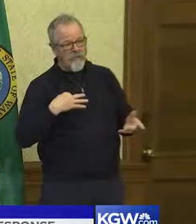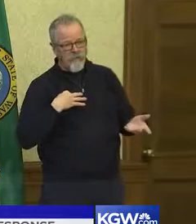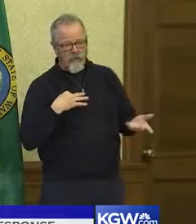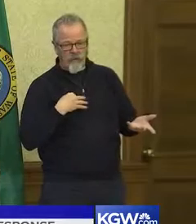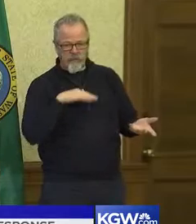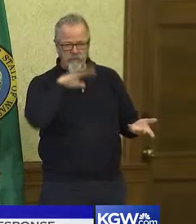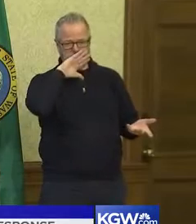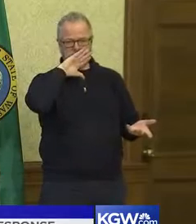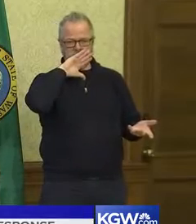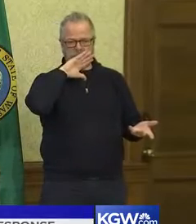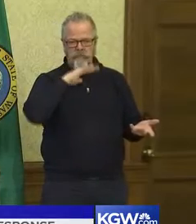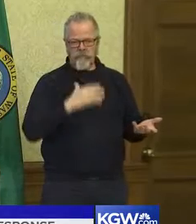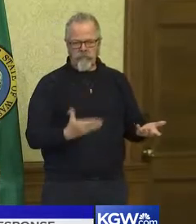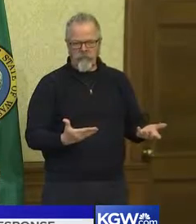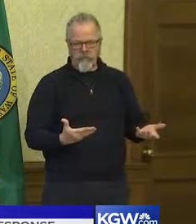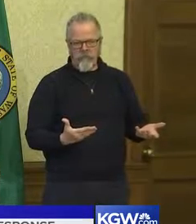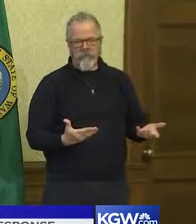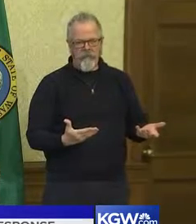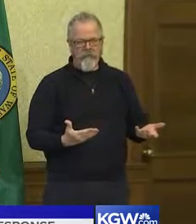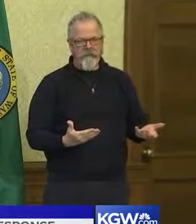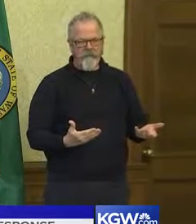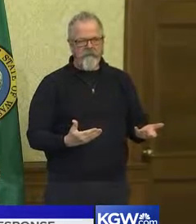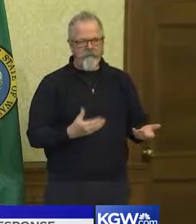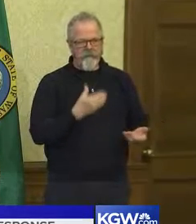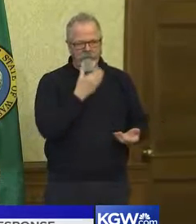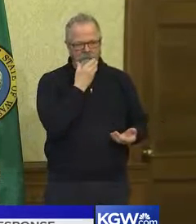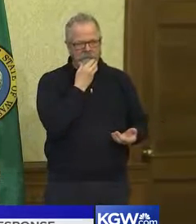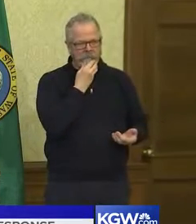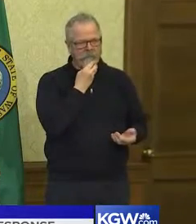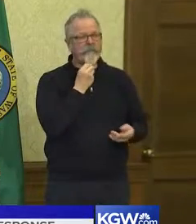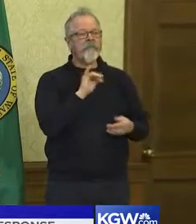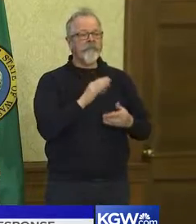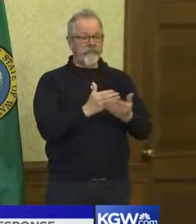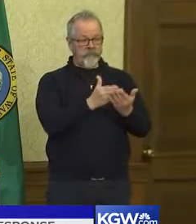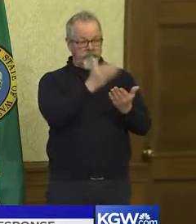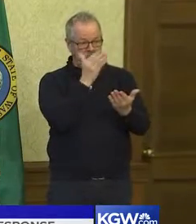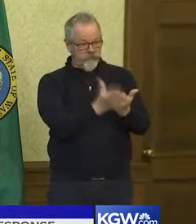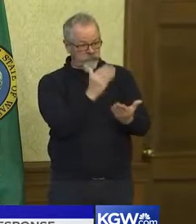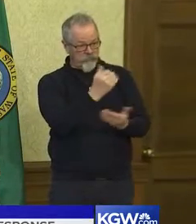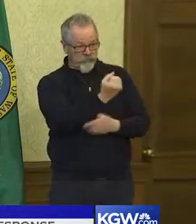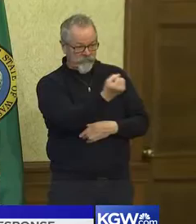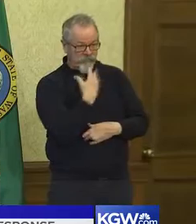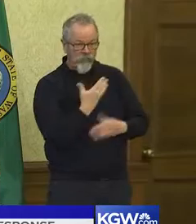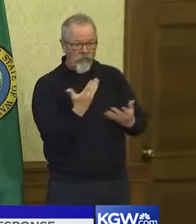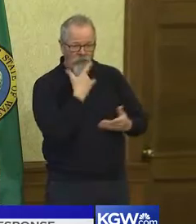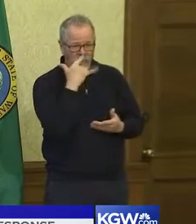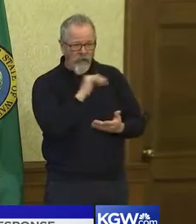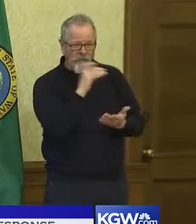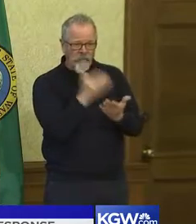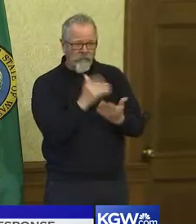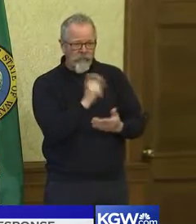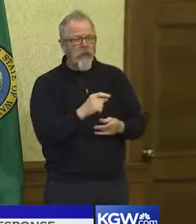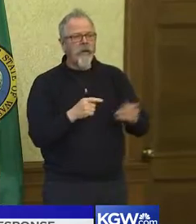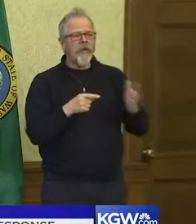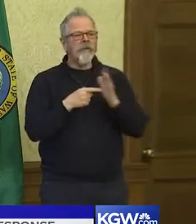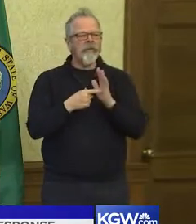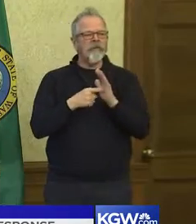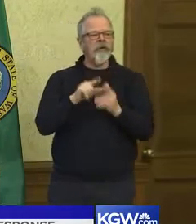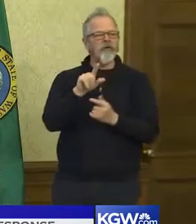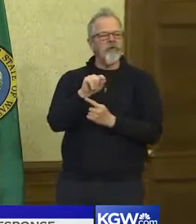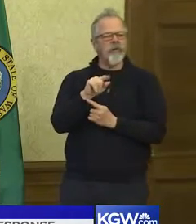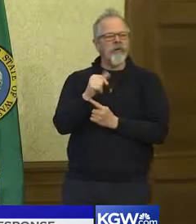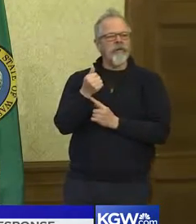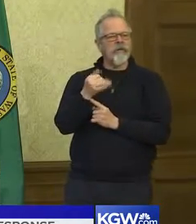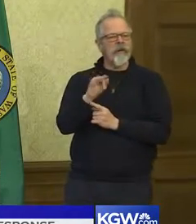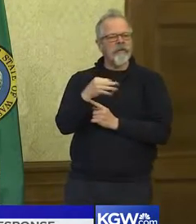for example, their 2019 tax filing, their tax return is an ideal document. Another would be their 1099